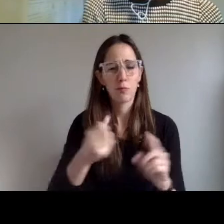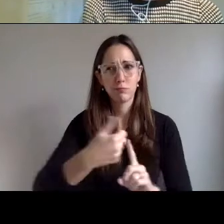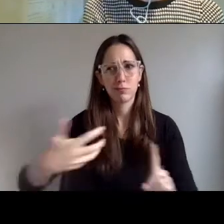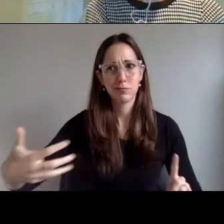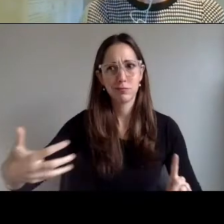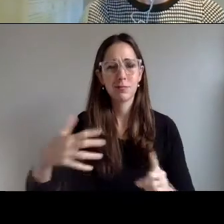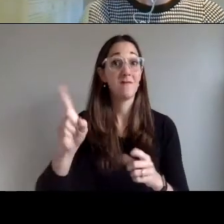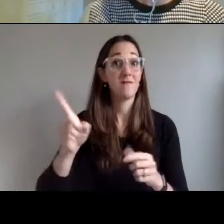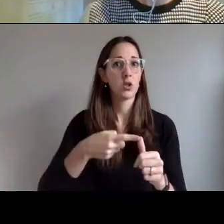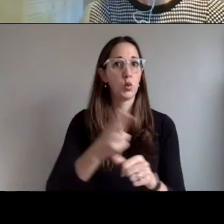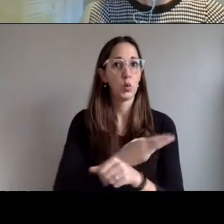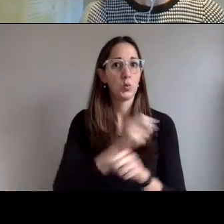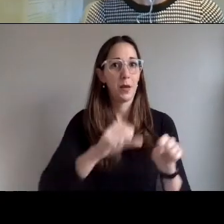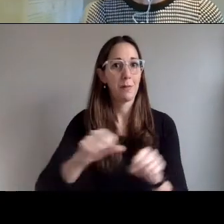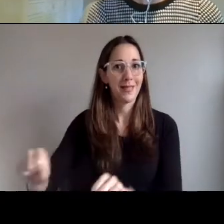creation workshop.